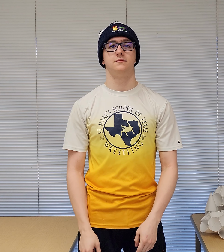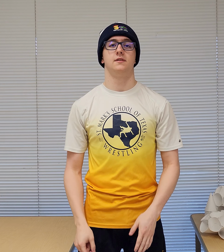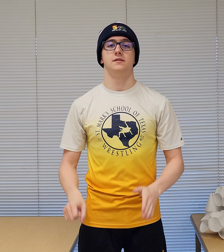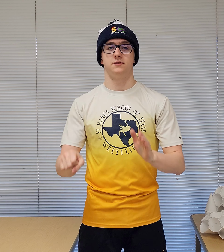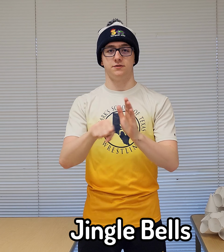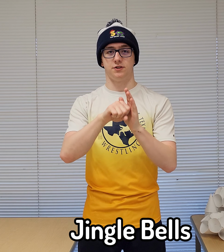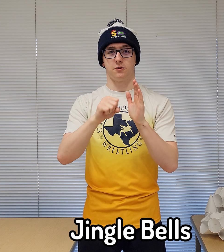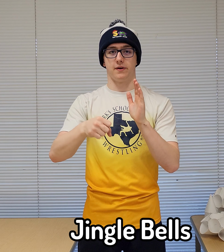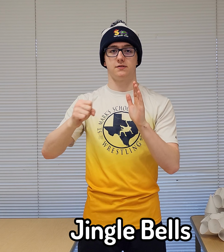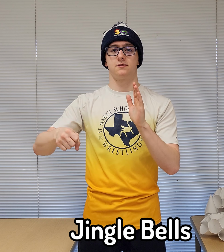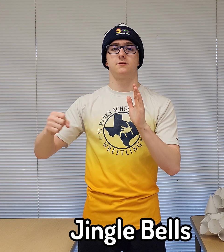Jingle bells.